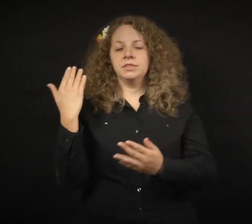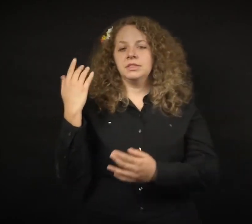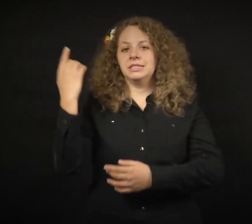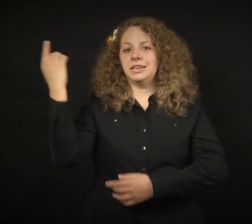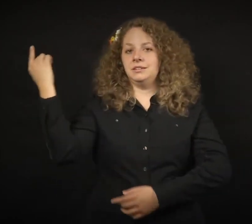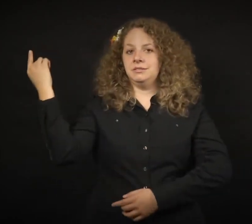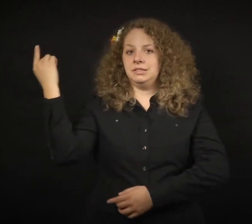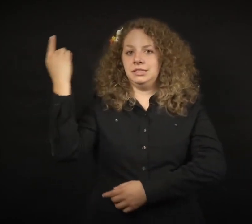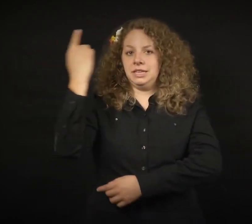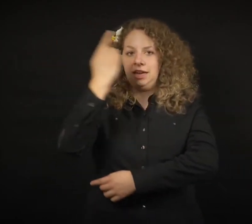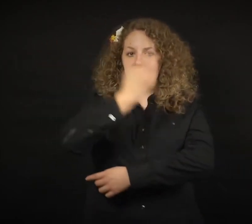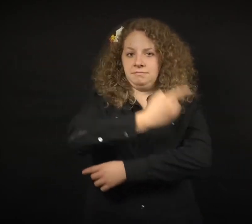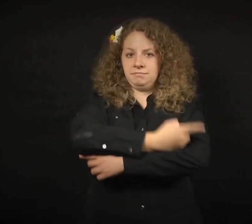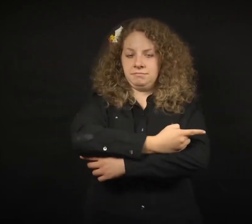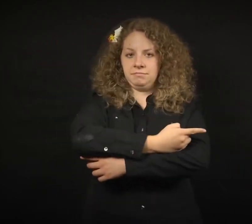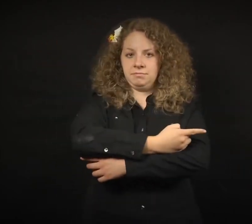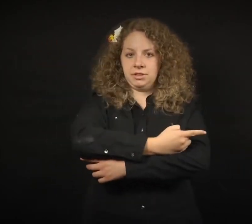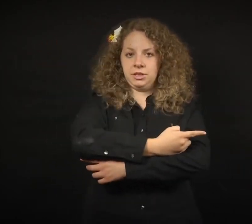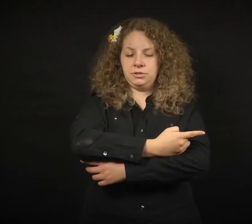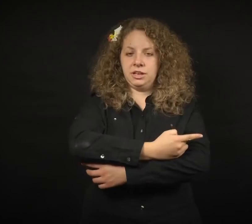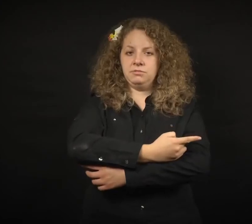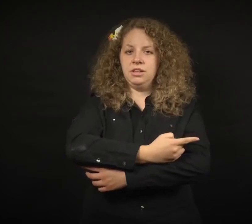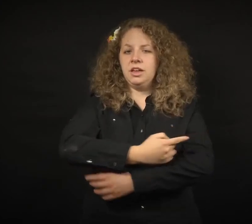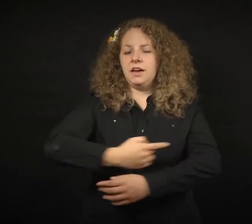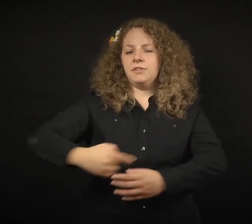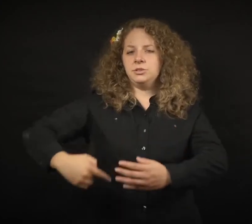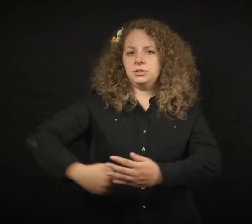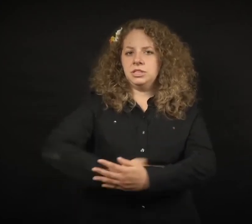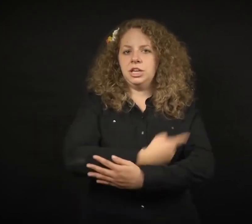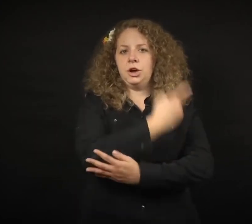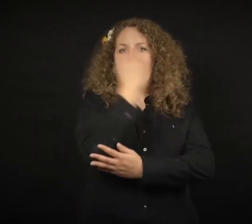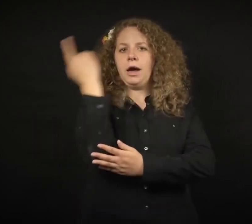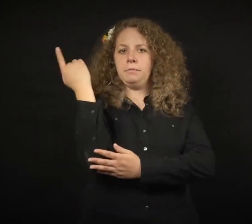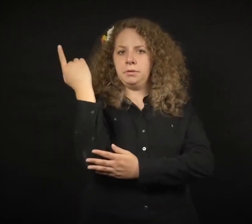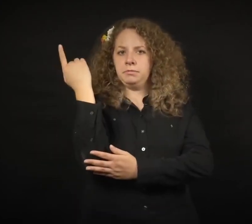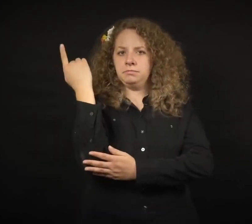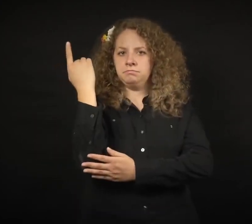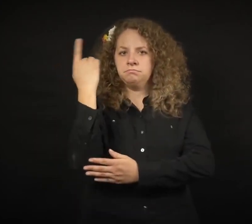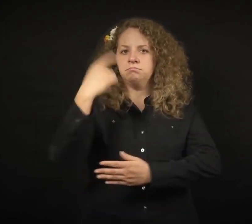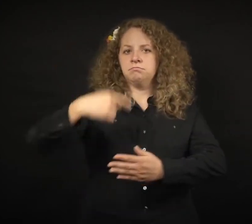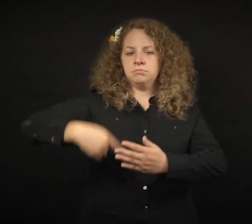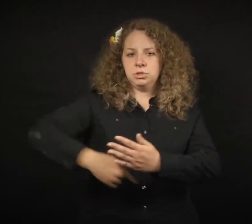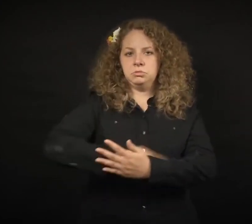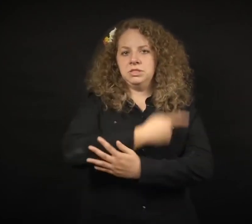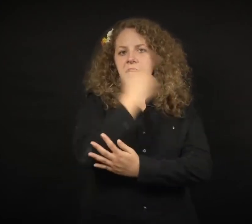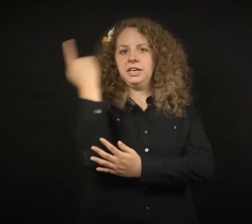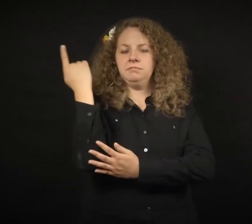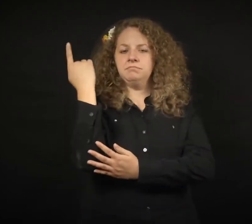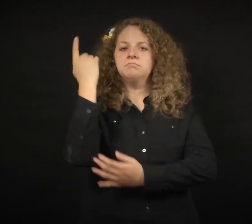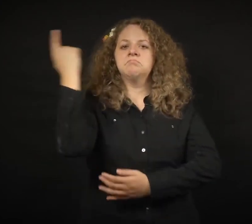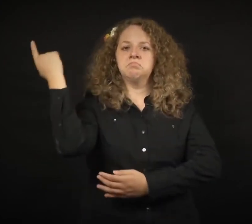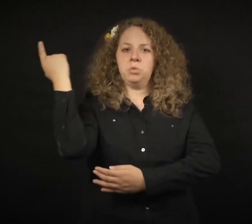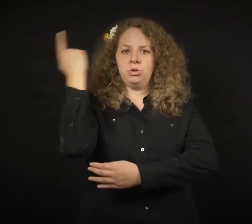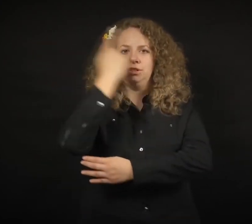The sign day can go down. I've also seen it go up. So day or